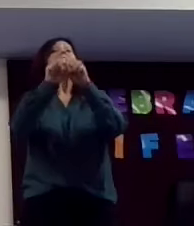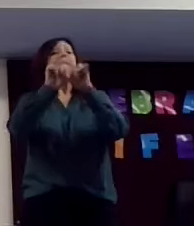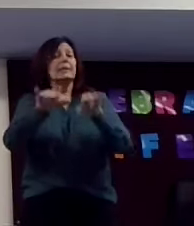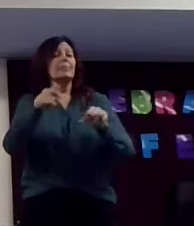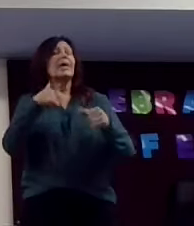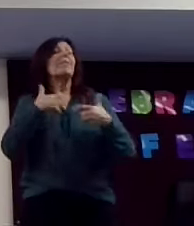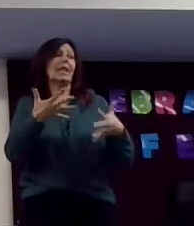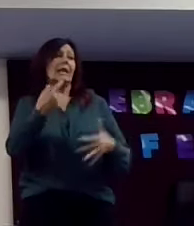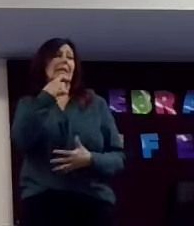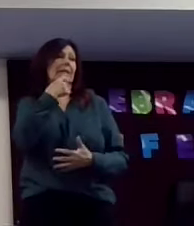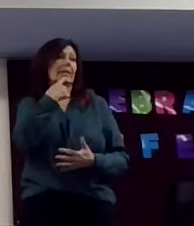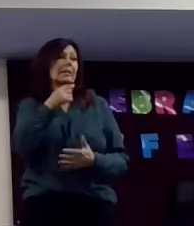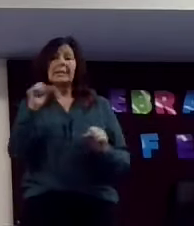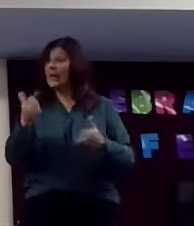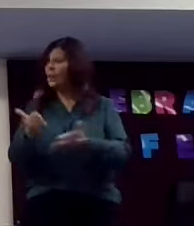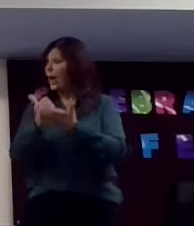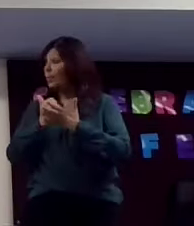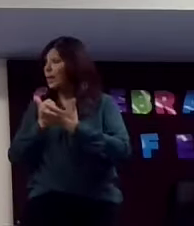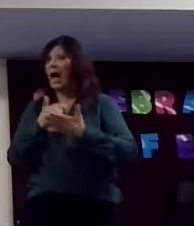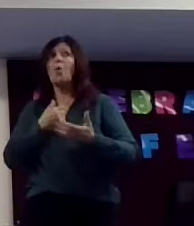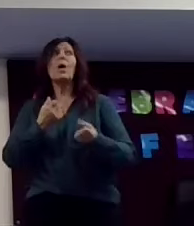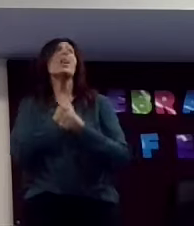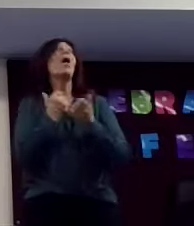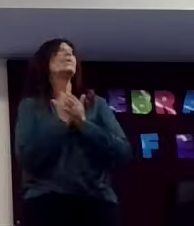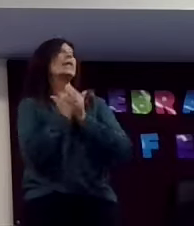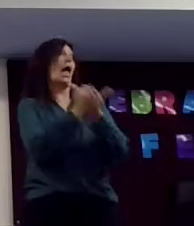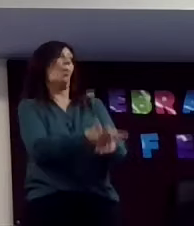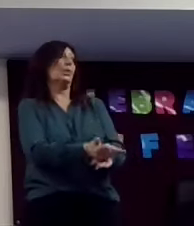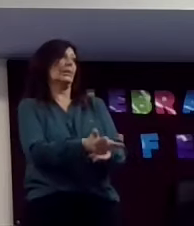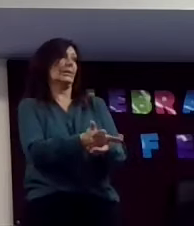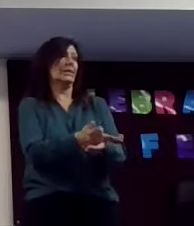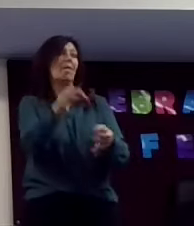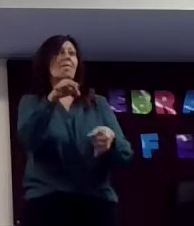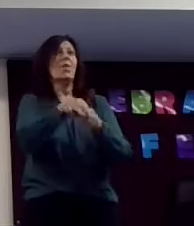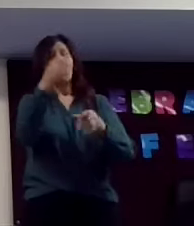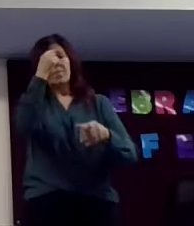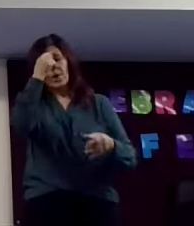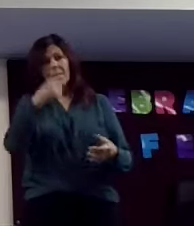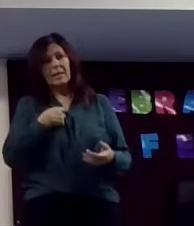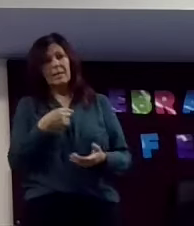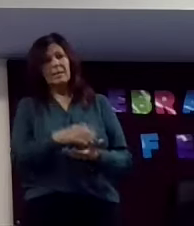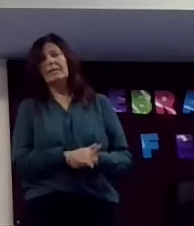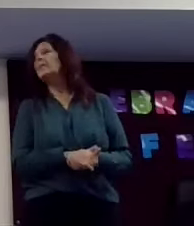I have a lot to say about the system. I would love to have the opportunity, vote for me.